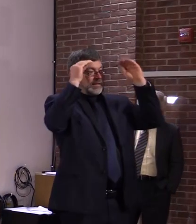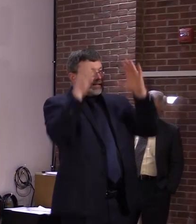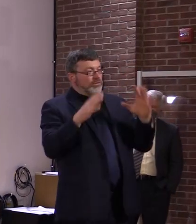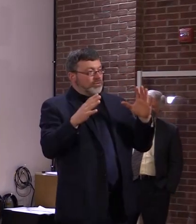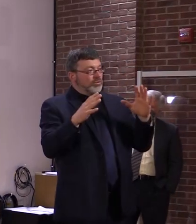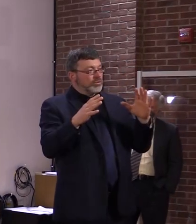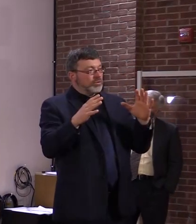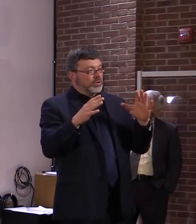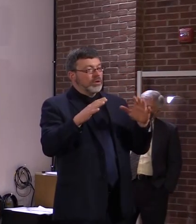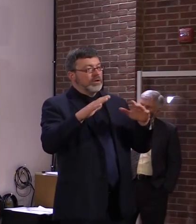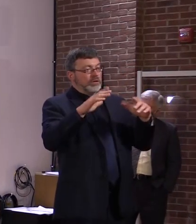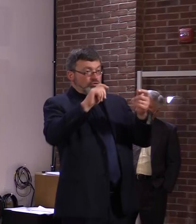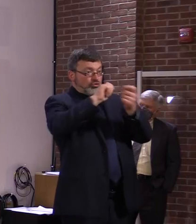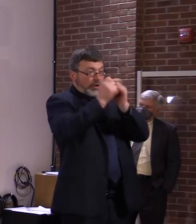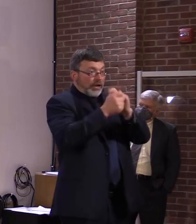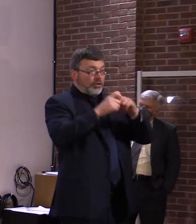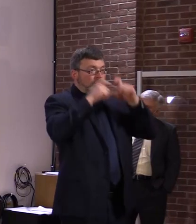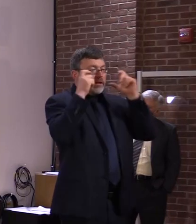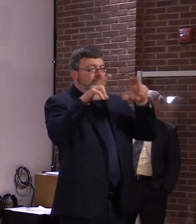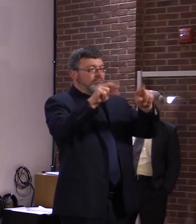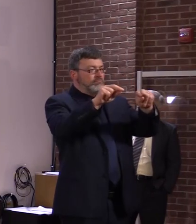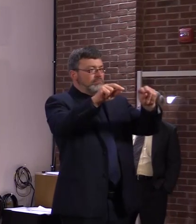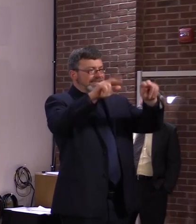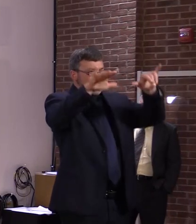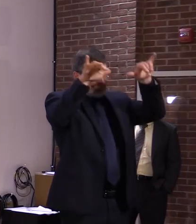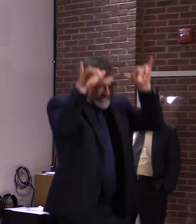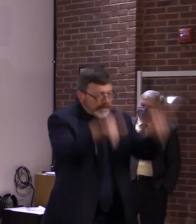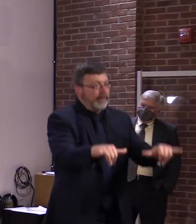anything. Continue to wear masks.